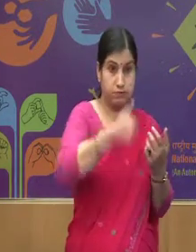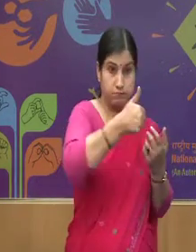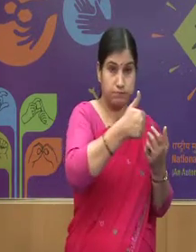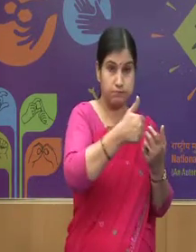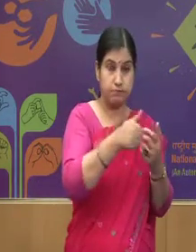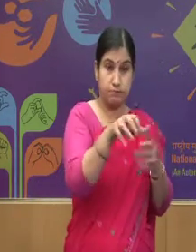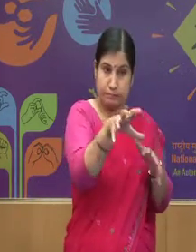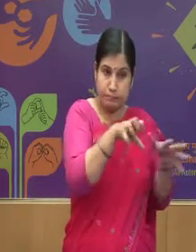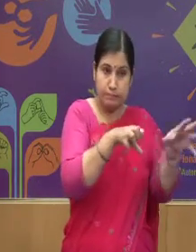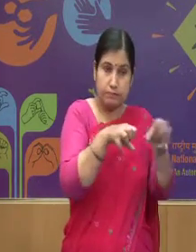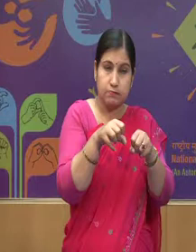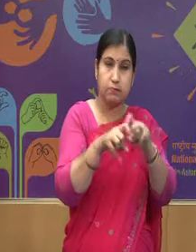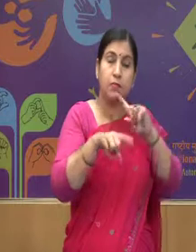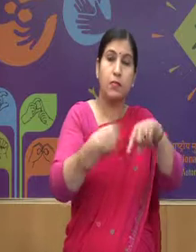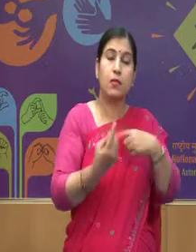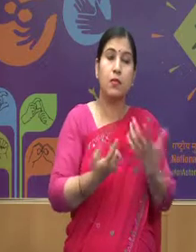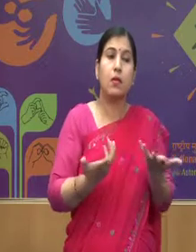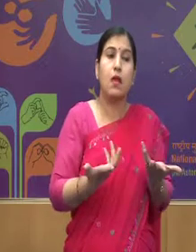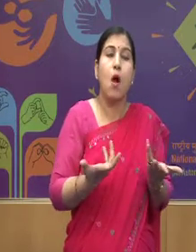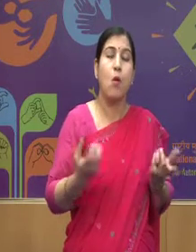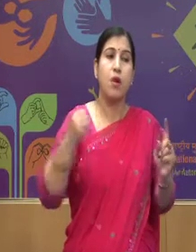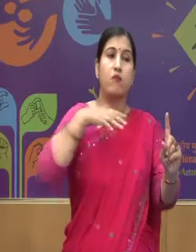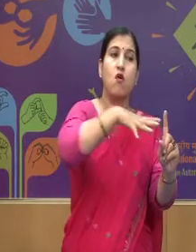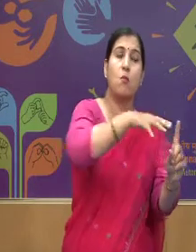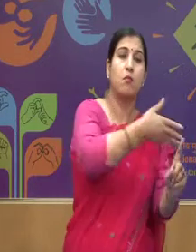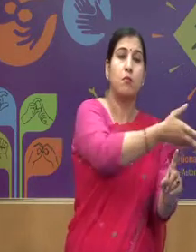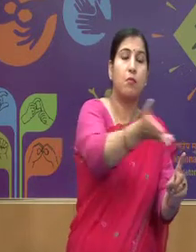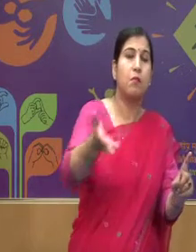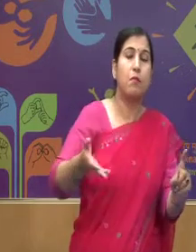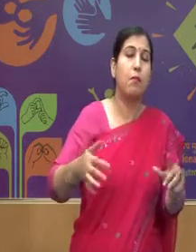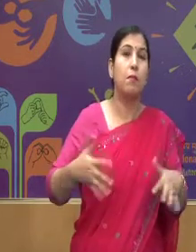processes on the colonies.